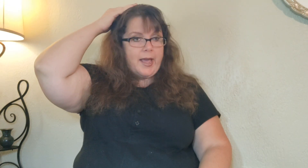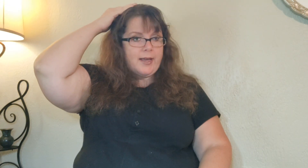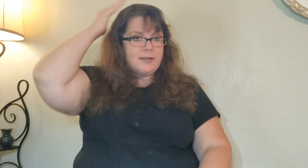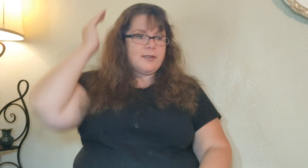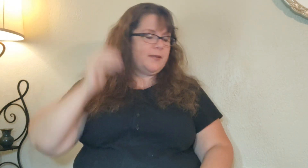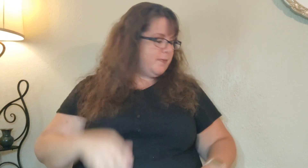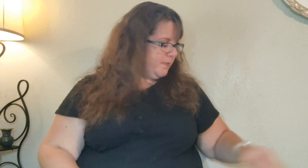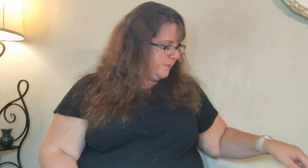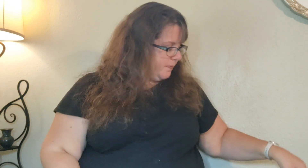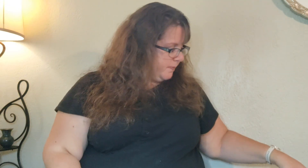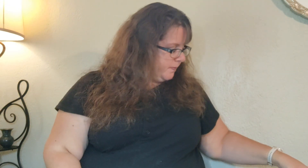hat.